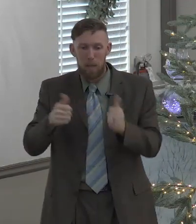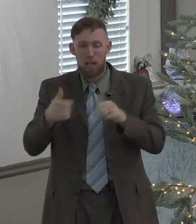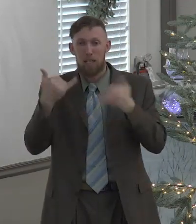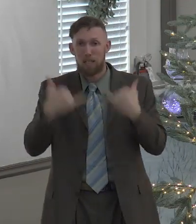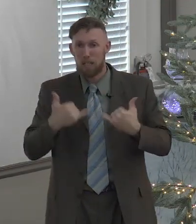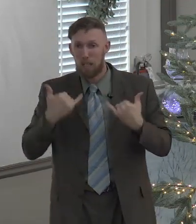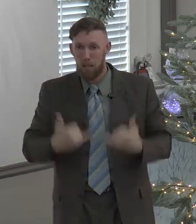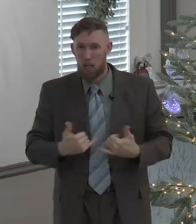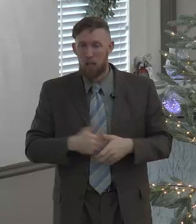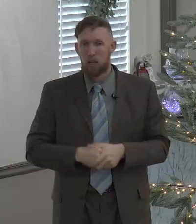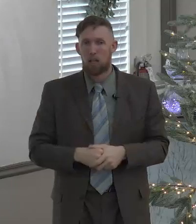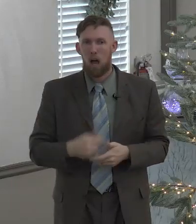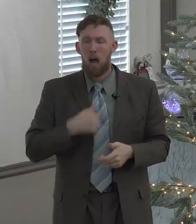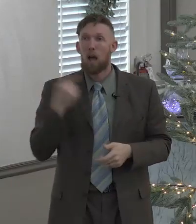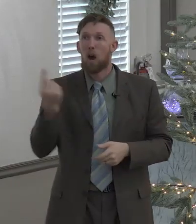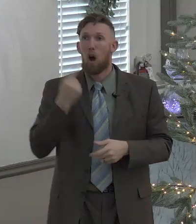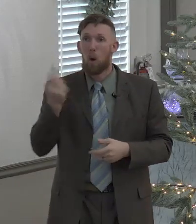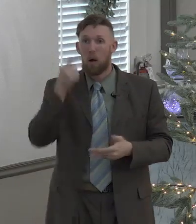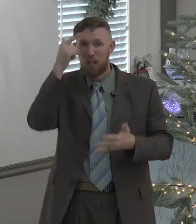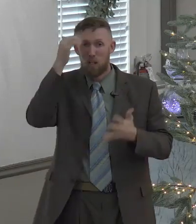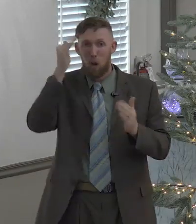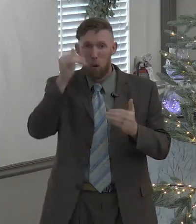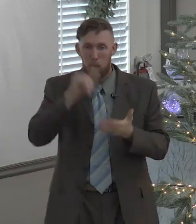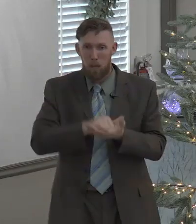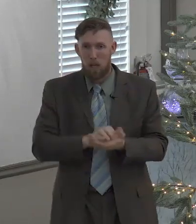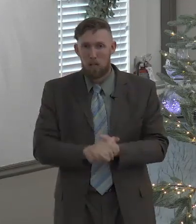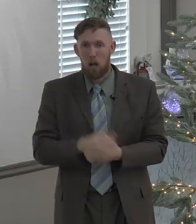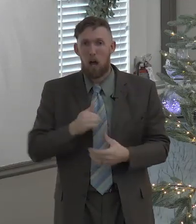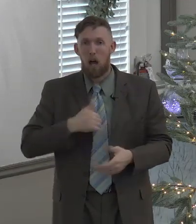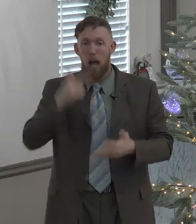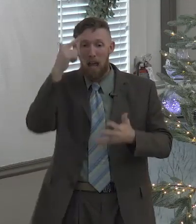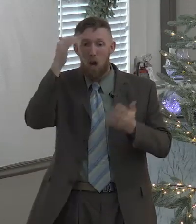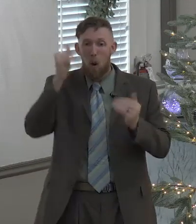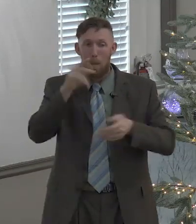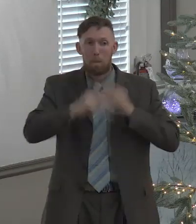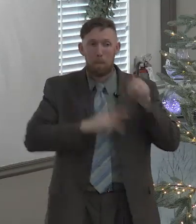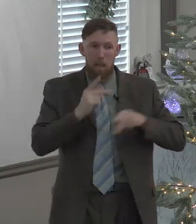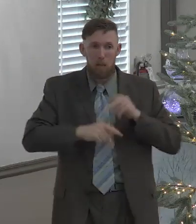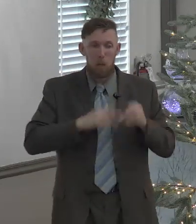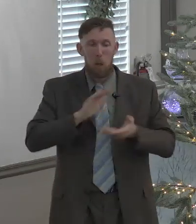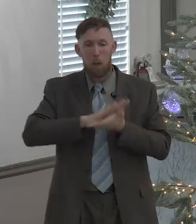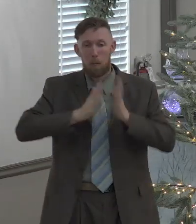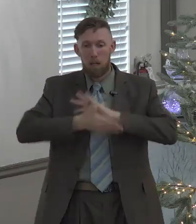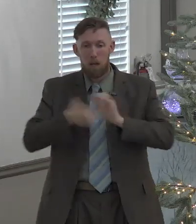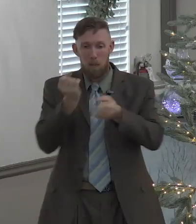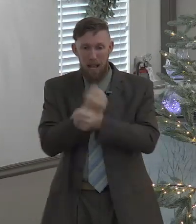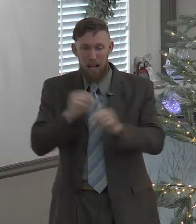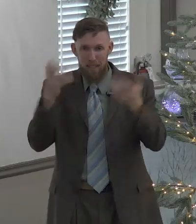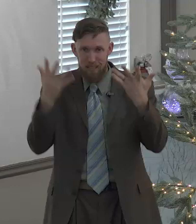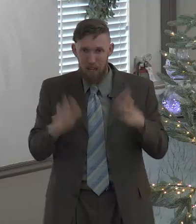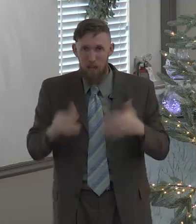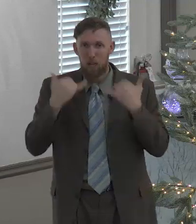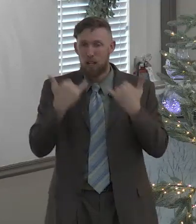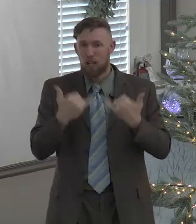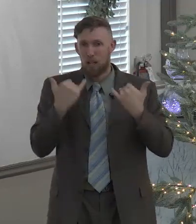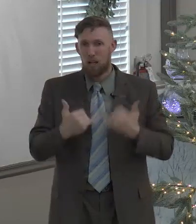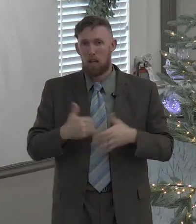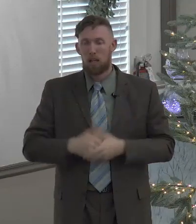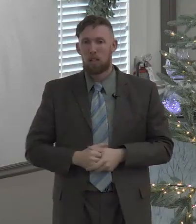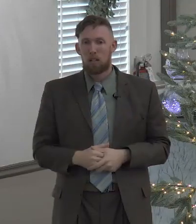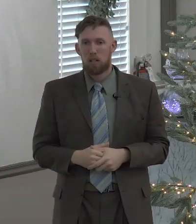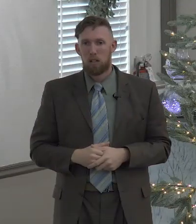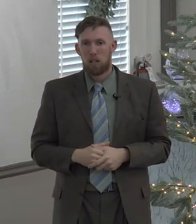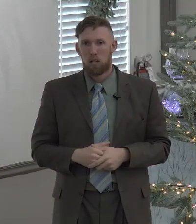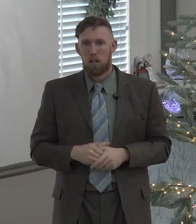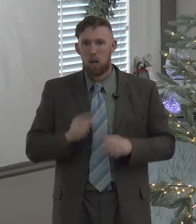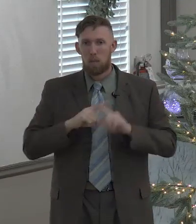I hope people get baptized today. I always hope that. I hope people get saved today.